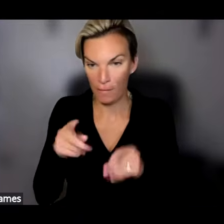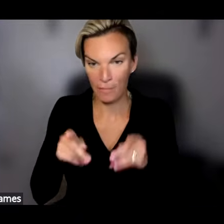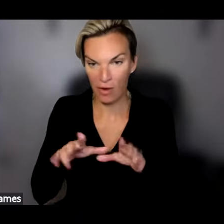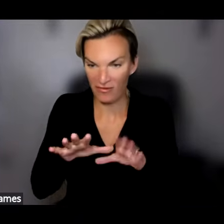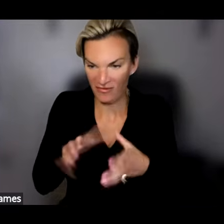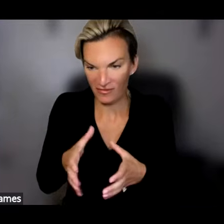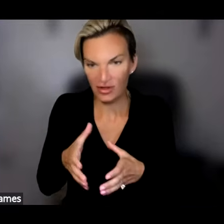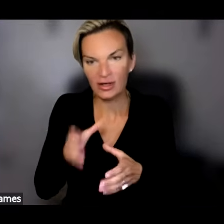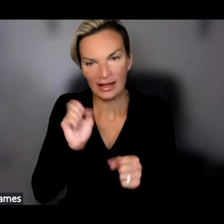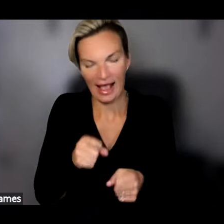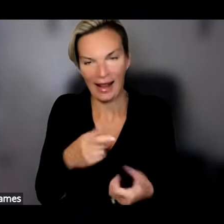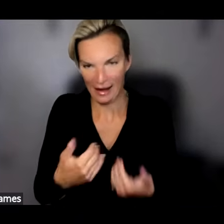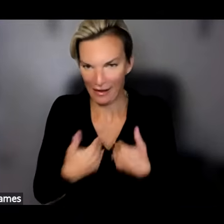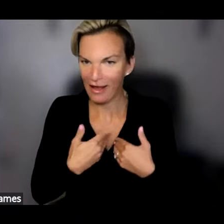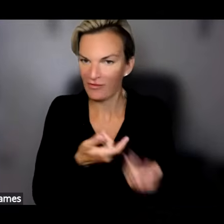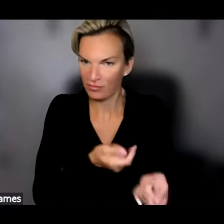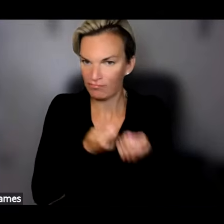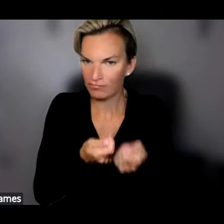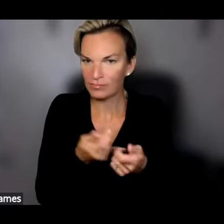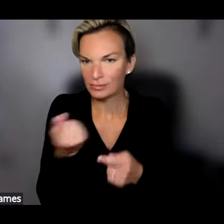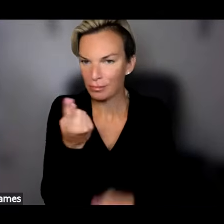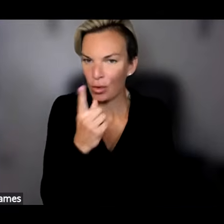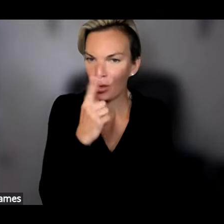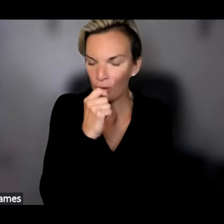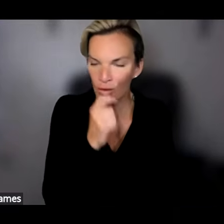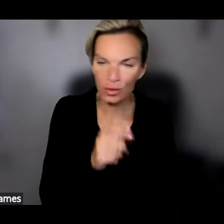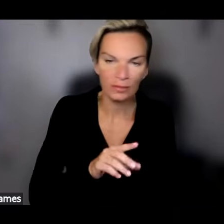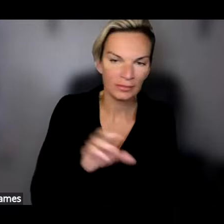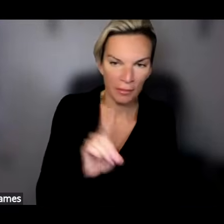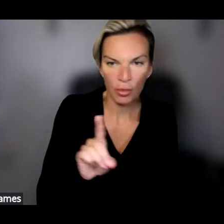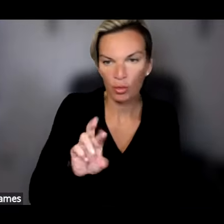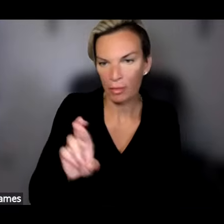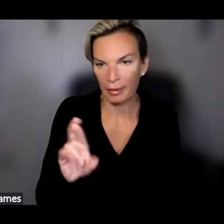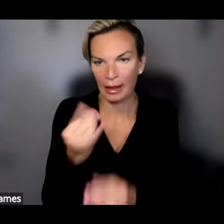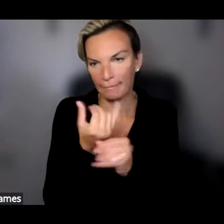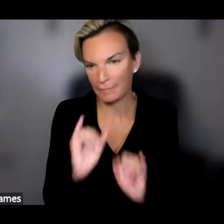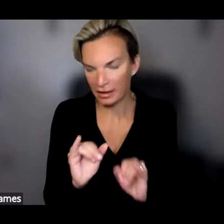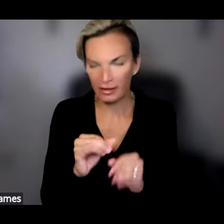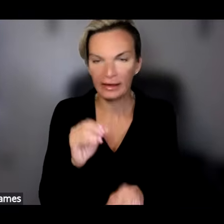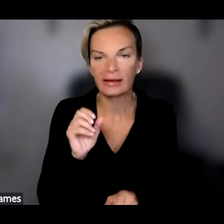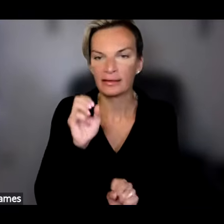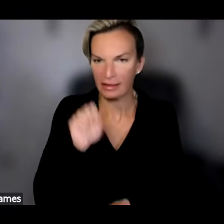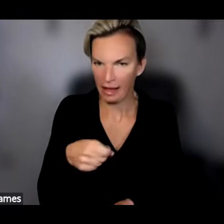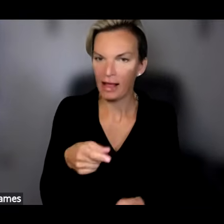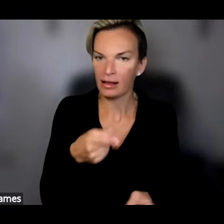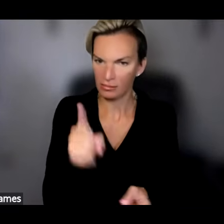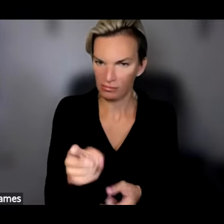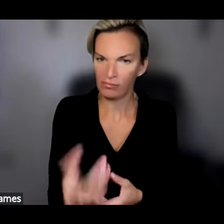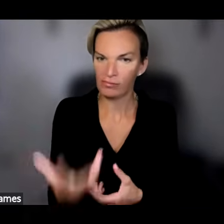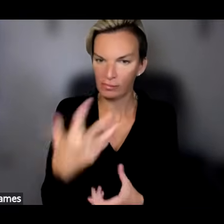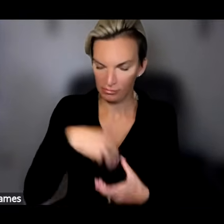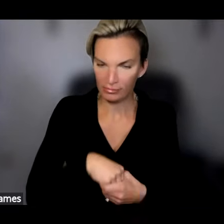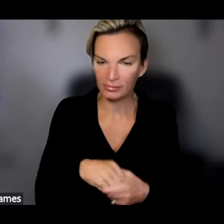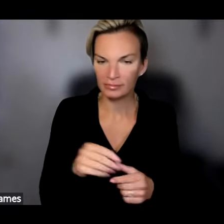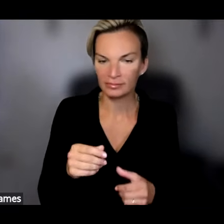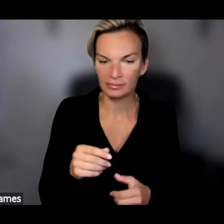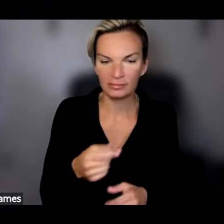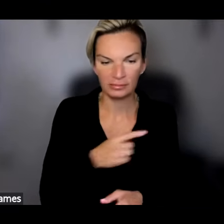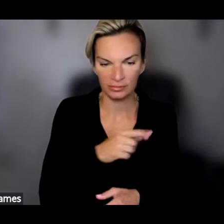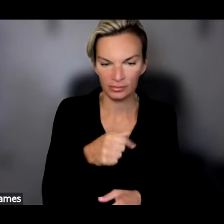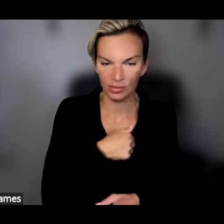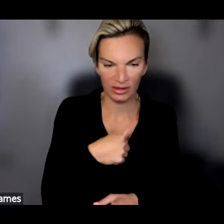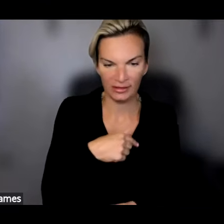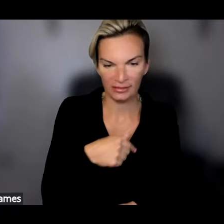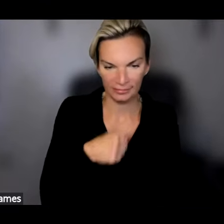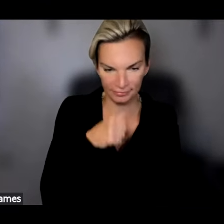affiliated circulator assisting them. So we didn't reject any petitions on that challenge basis. We also did get